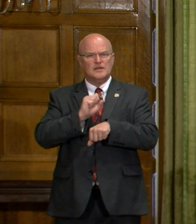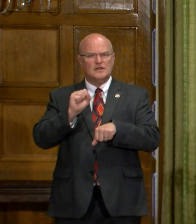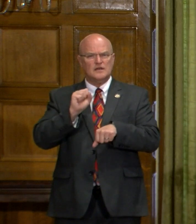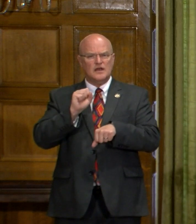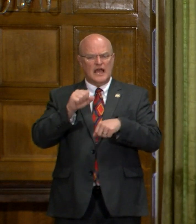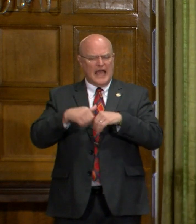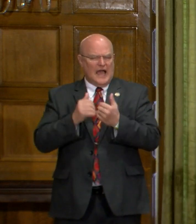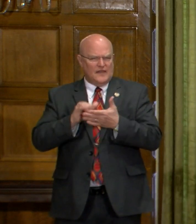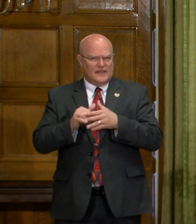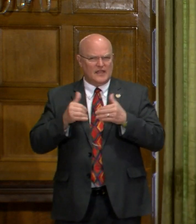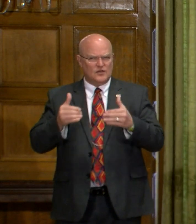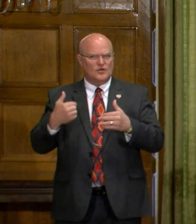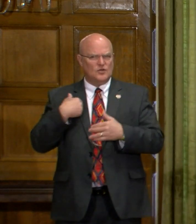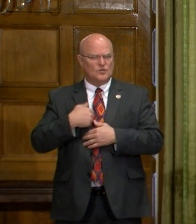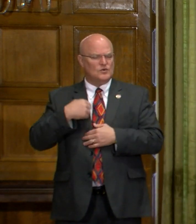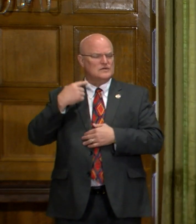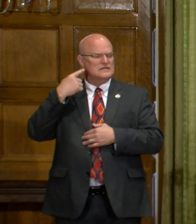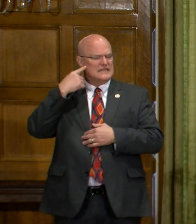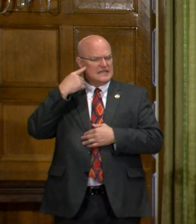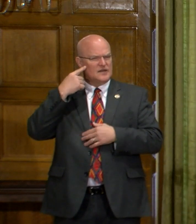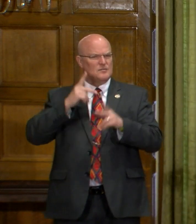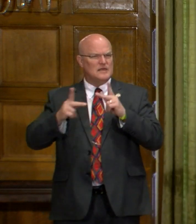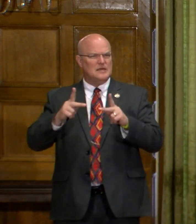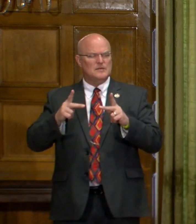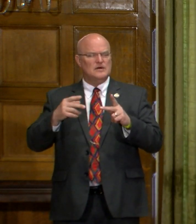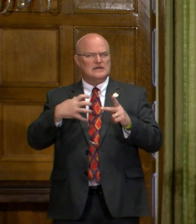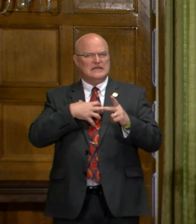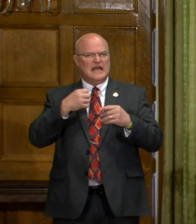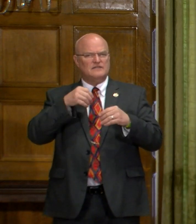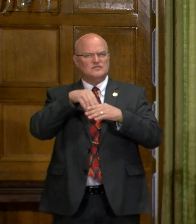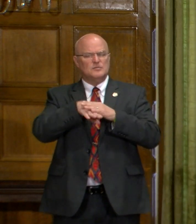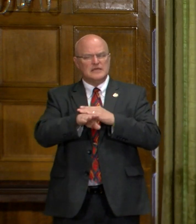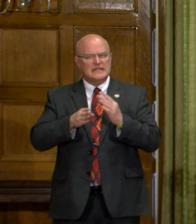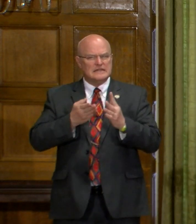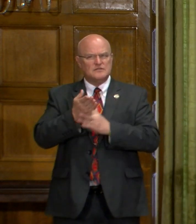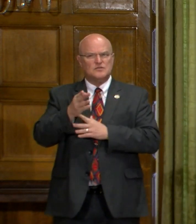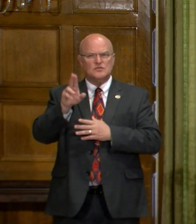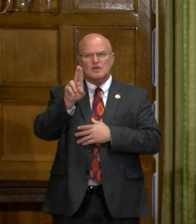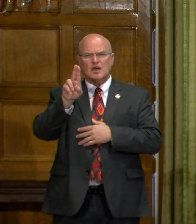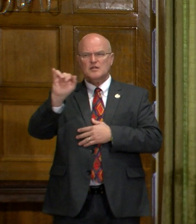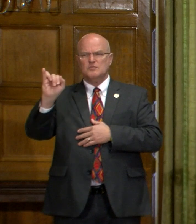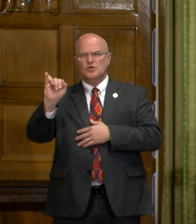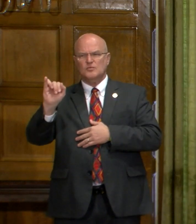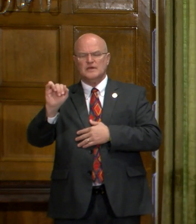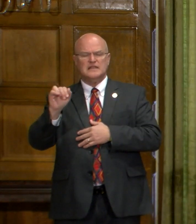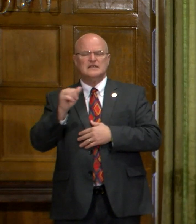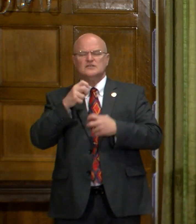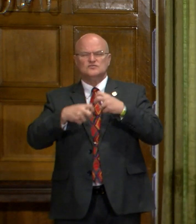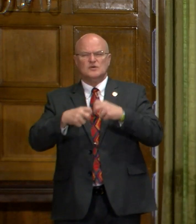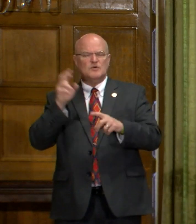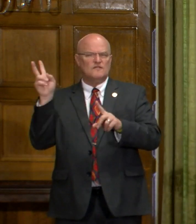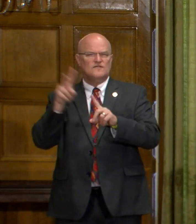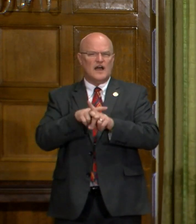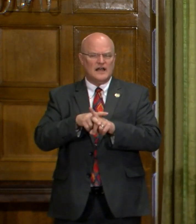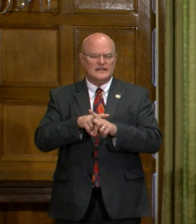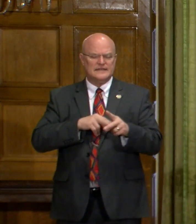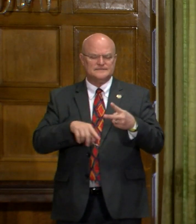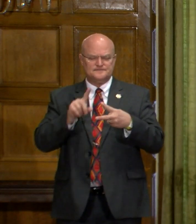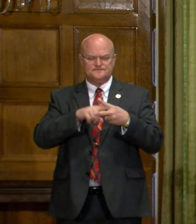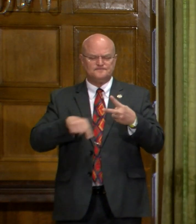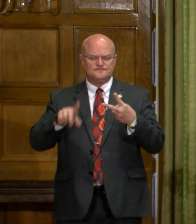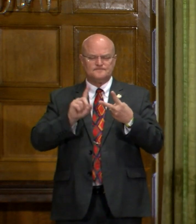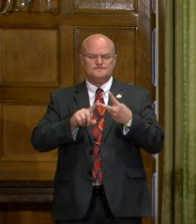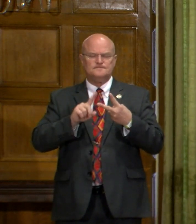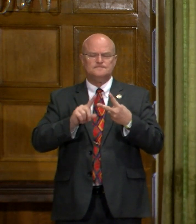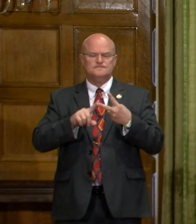how that's going? We're still hearing complaints, people having trouble getting through, trouble filing. And second